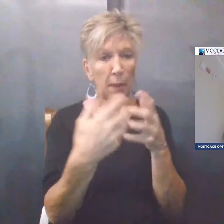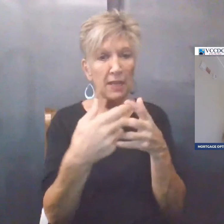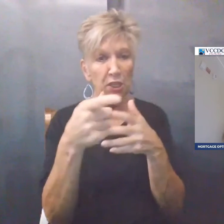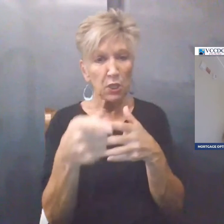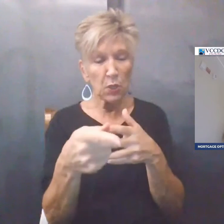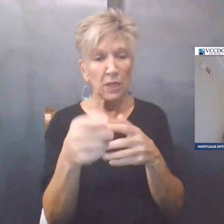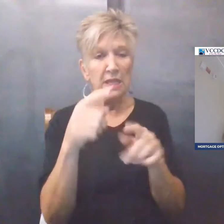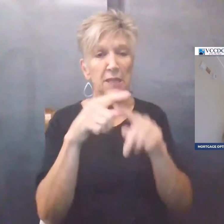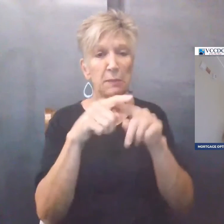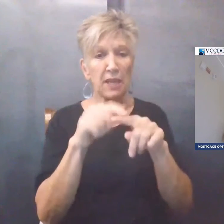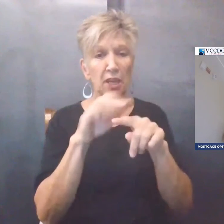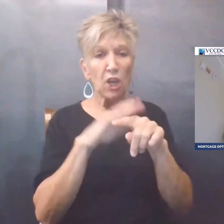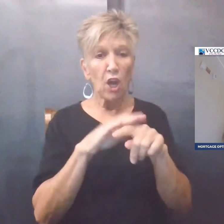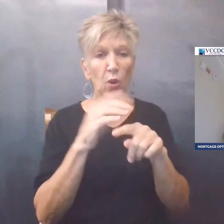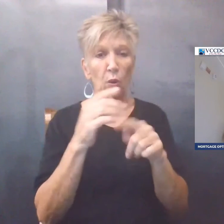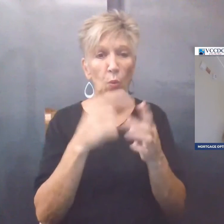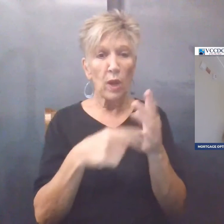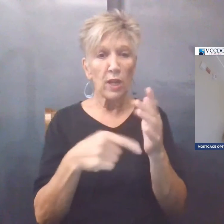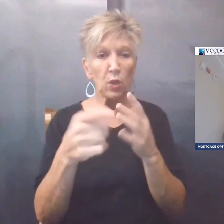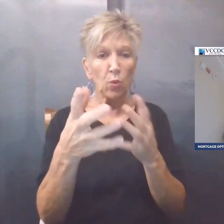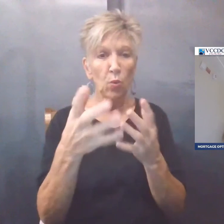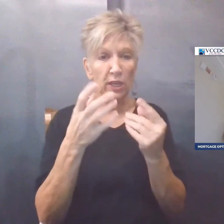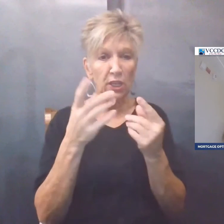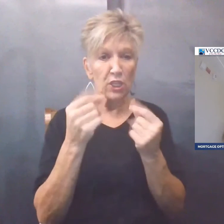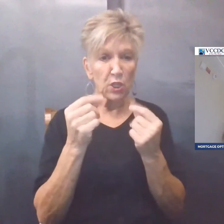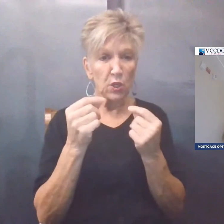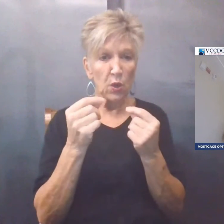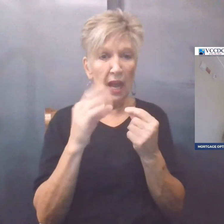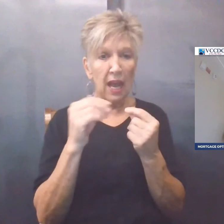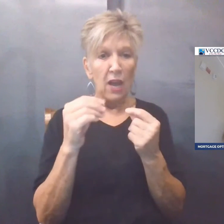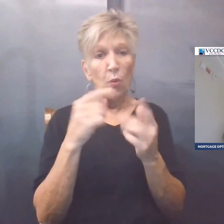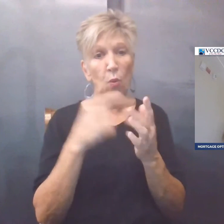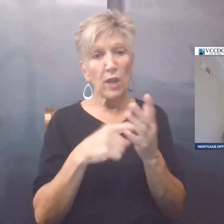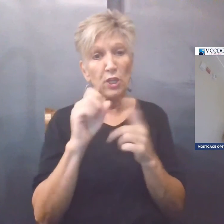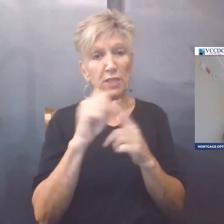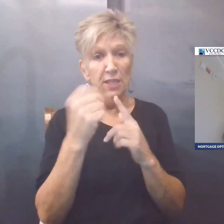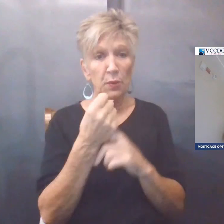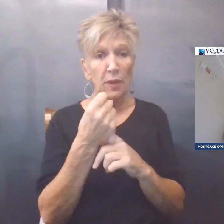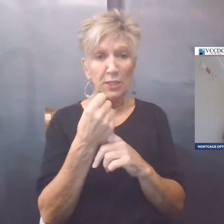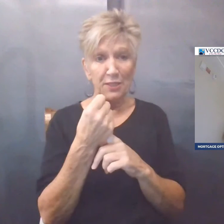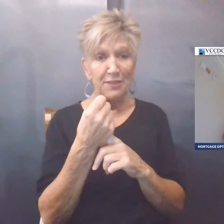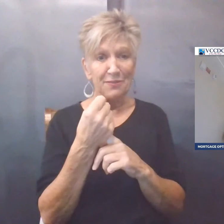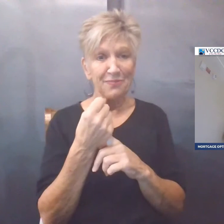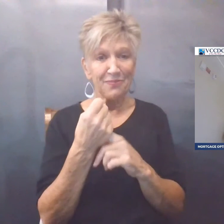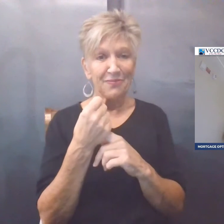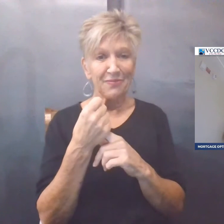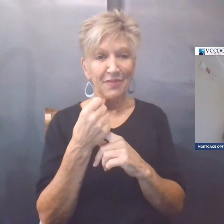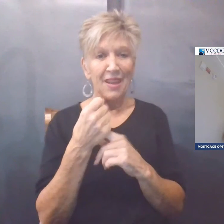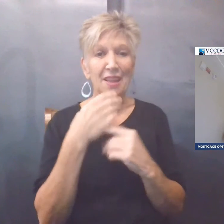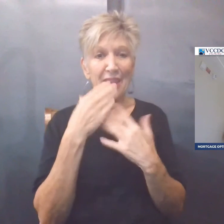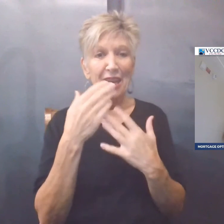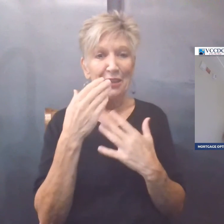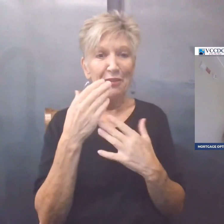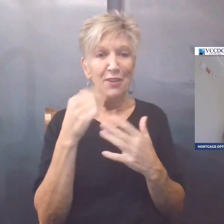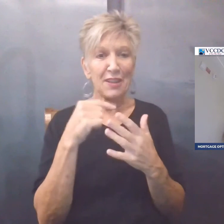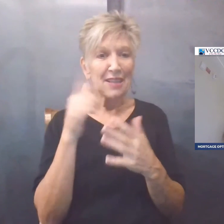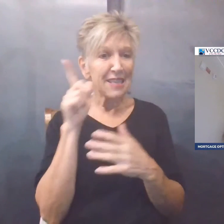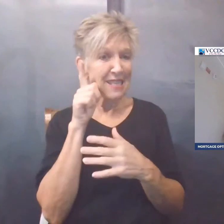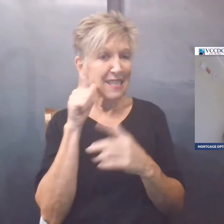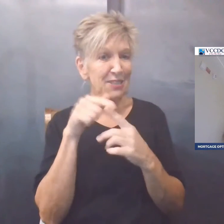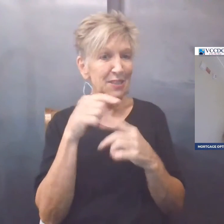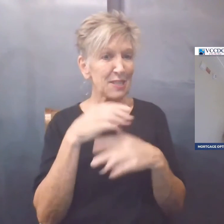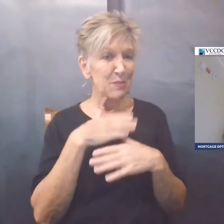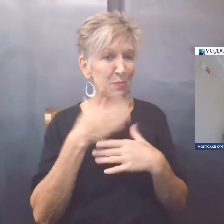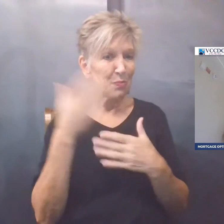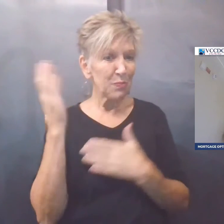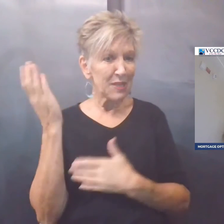the certain situation that you are in your life at that point in time. So I want to thank you for listening to this presentation. I hope it's been